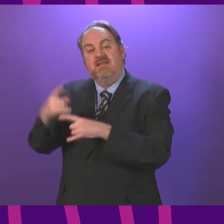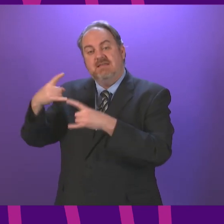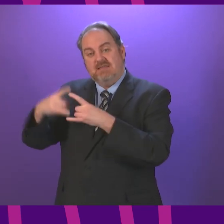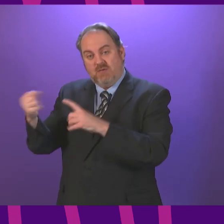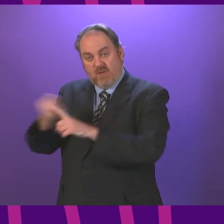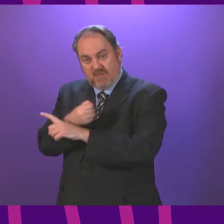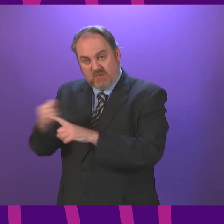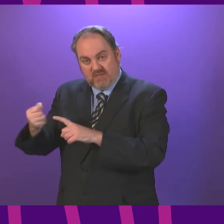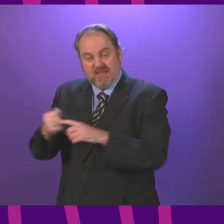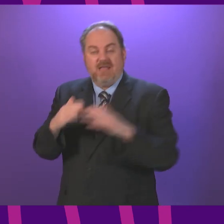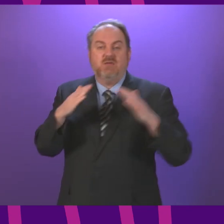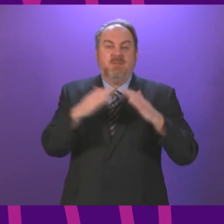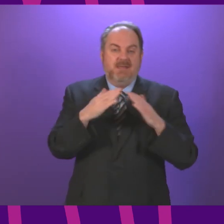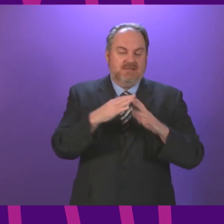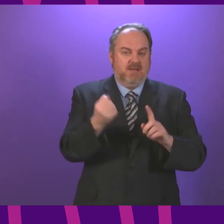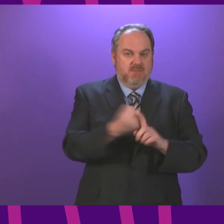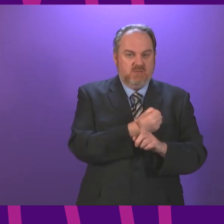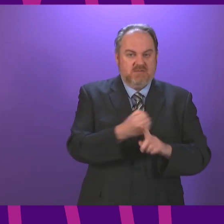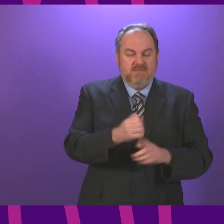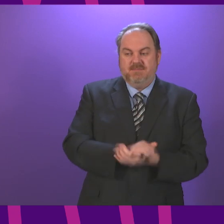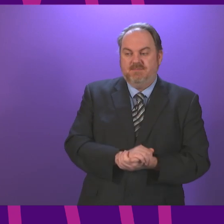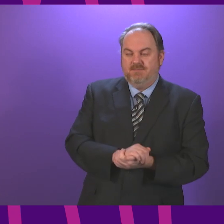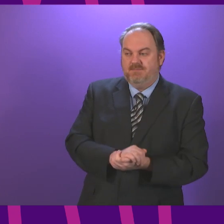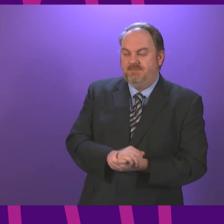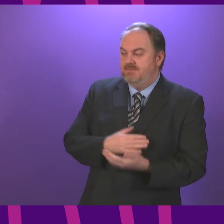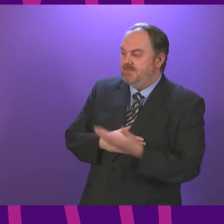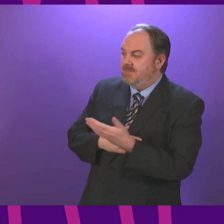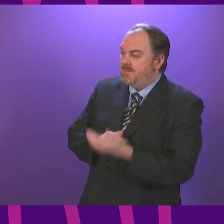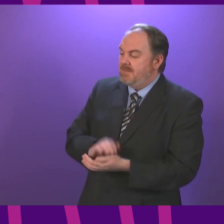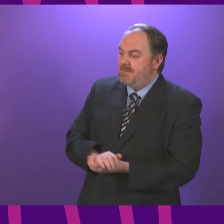Thank you. Jamie Halkrow-Johnson, to be followed by Alec Rowley.